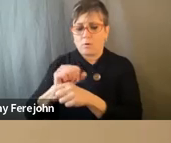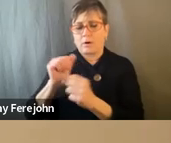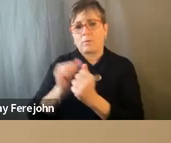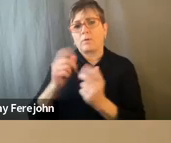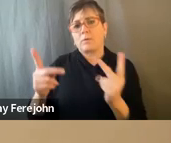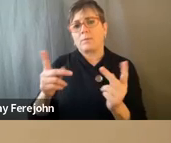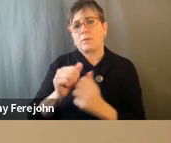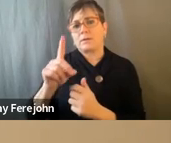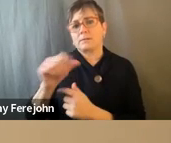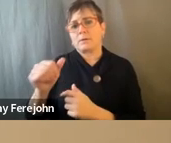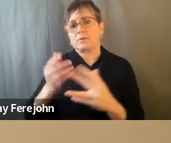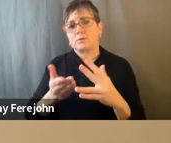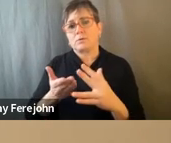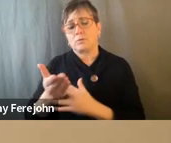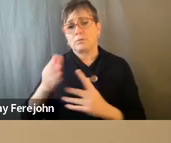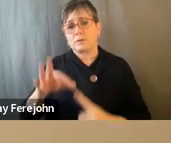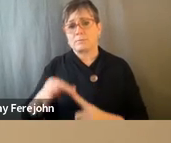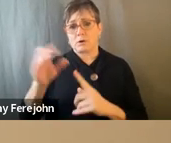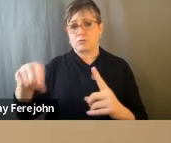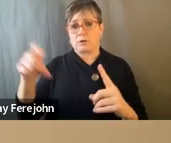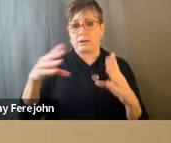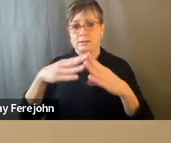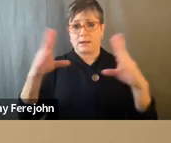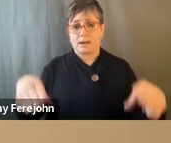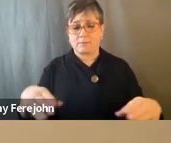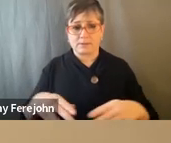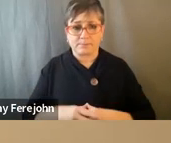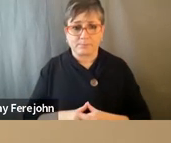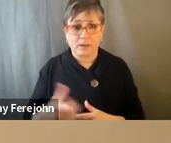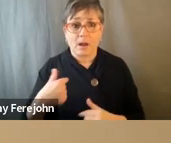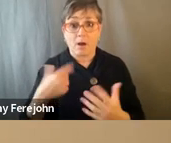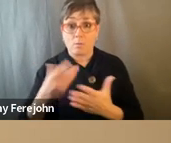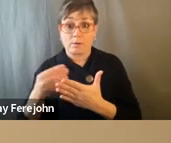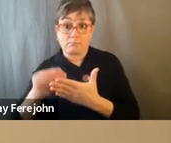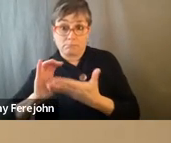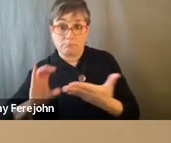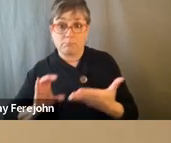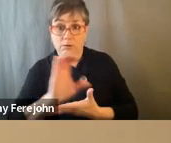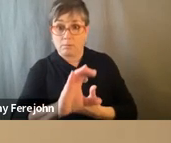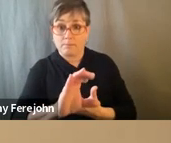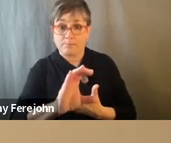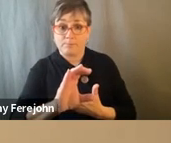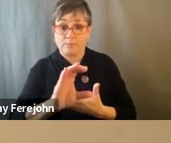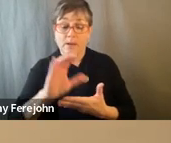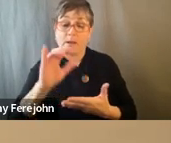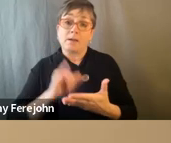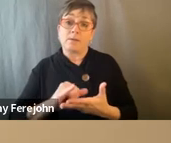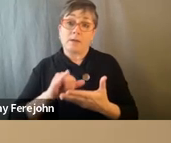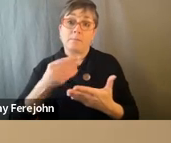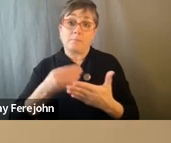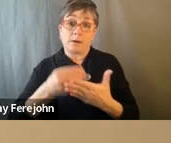The focus of this new law, quite frankly, is to buttress the Special Needs Housing Trust Fund. Now, this trust fund was established